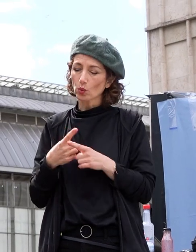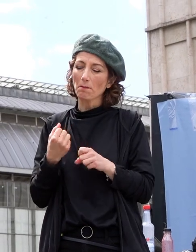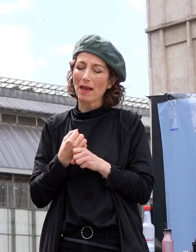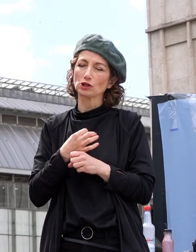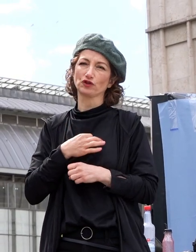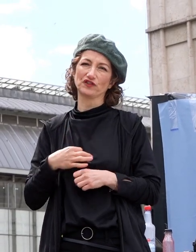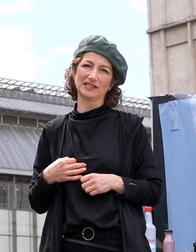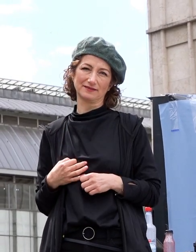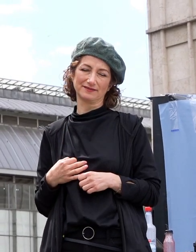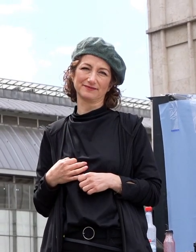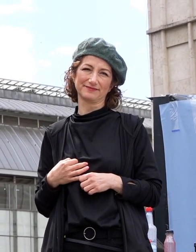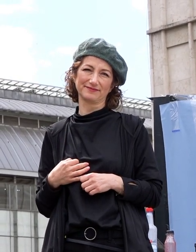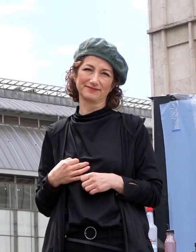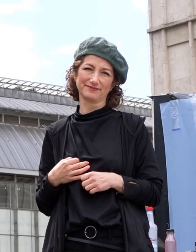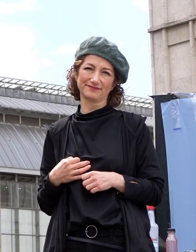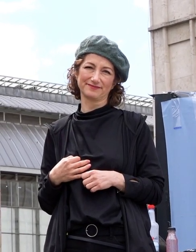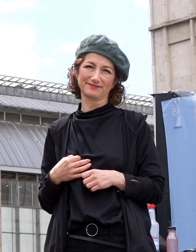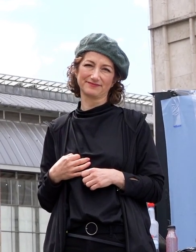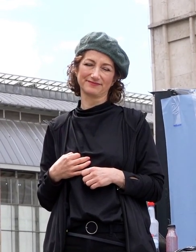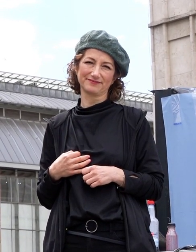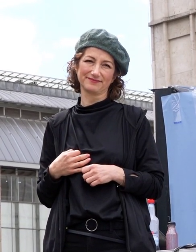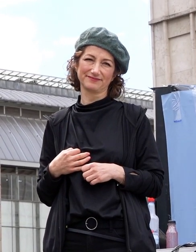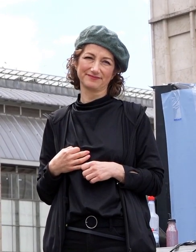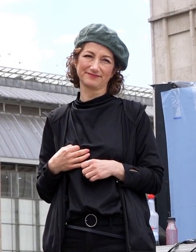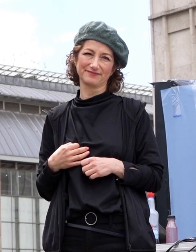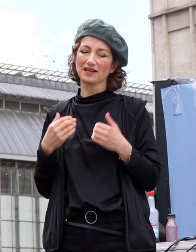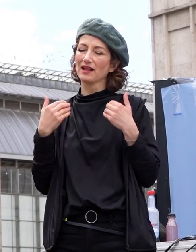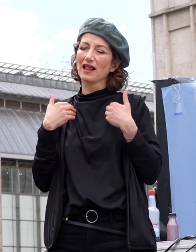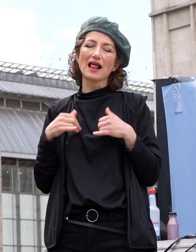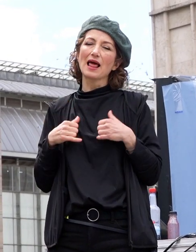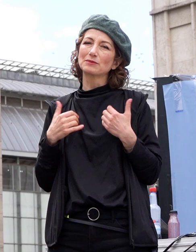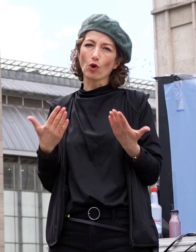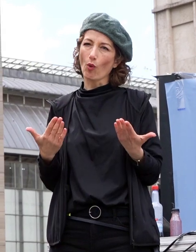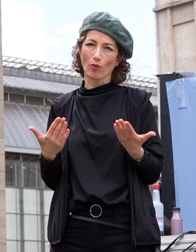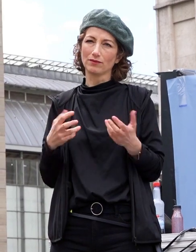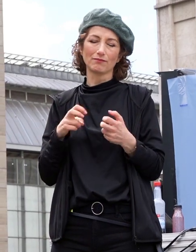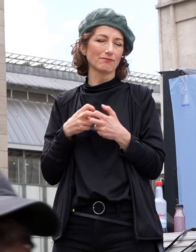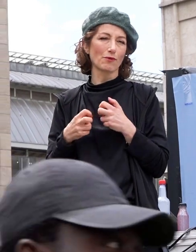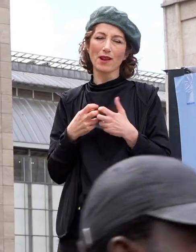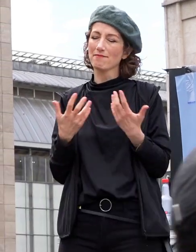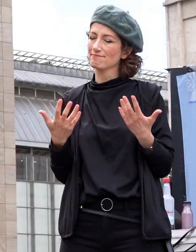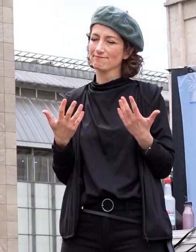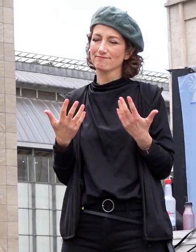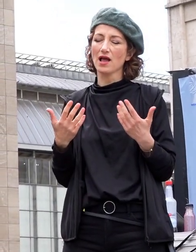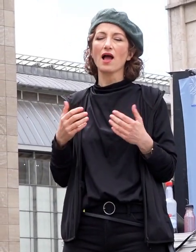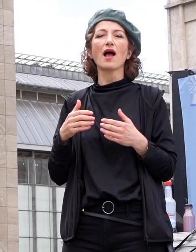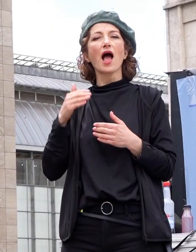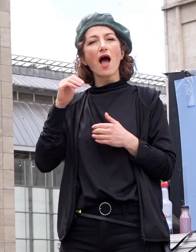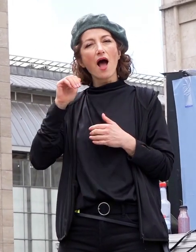To the problem of human existence.